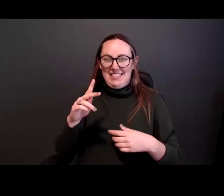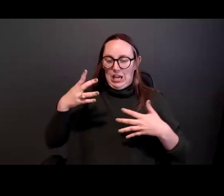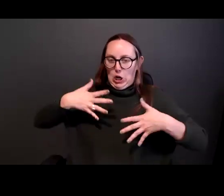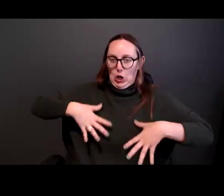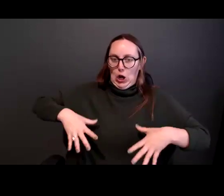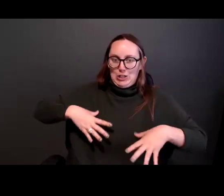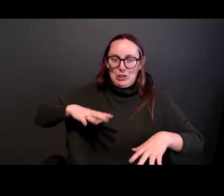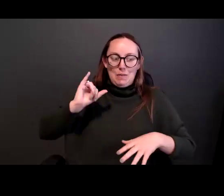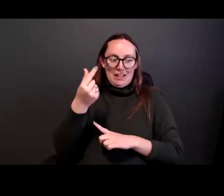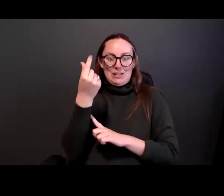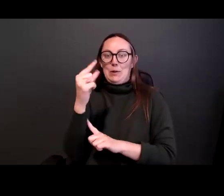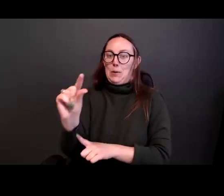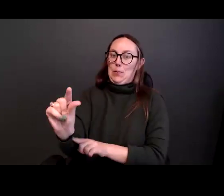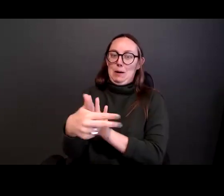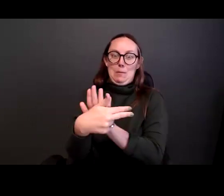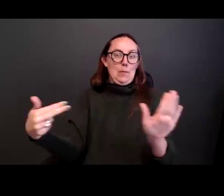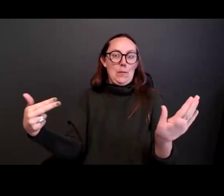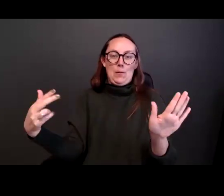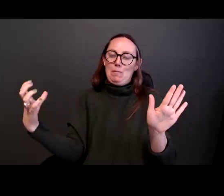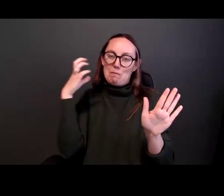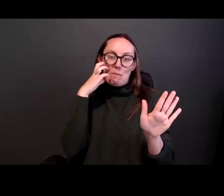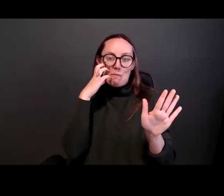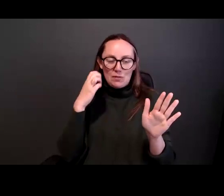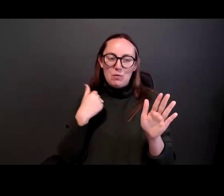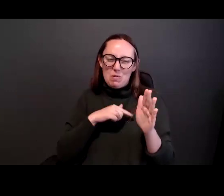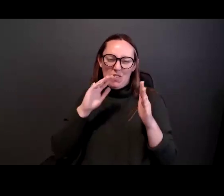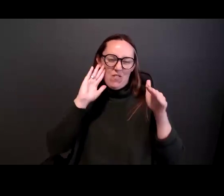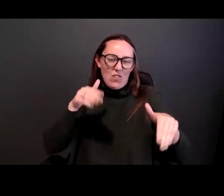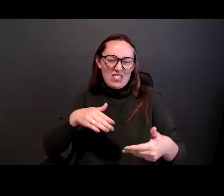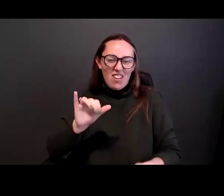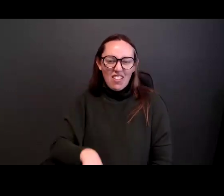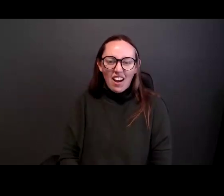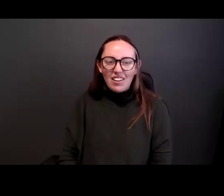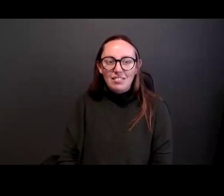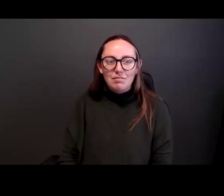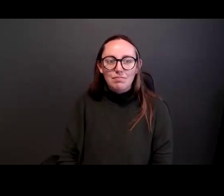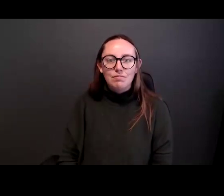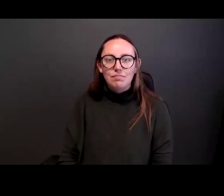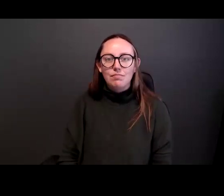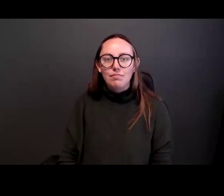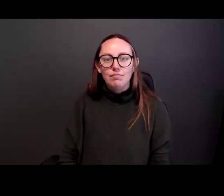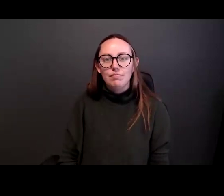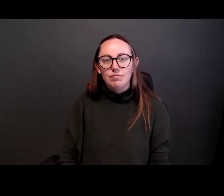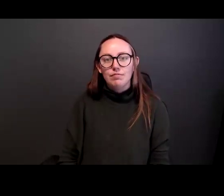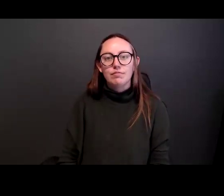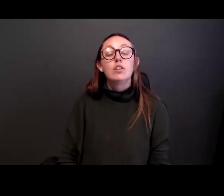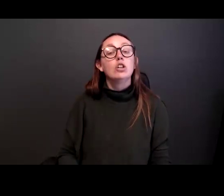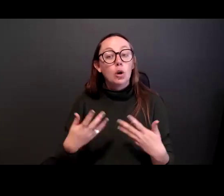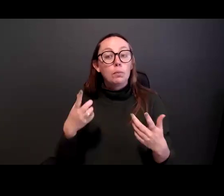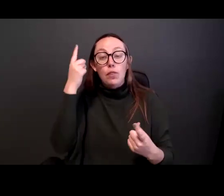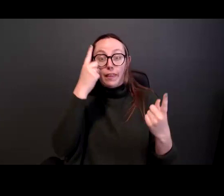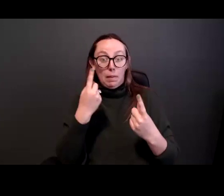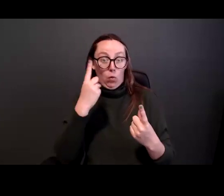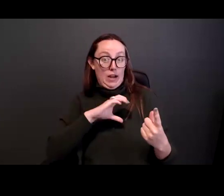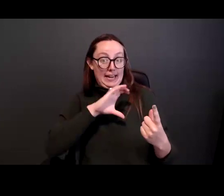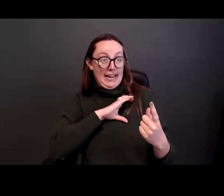project. So if you were to look at a character from a costume design perspective, you